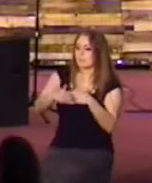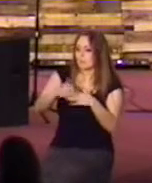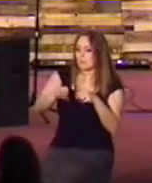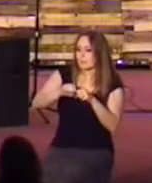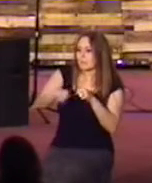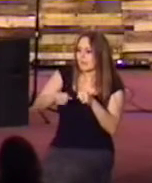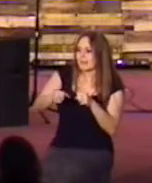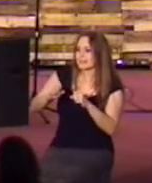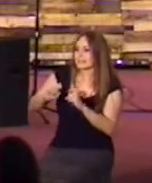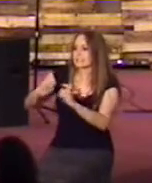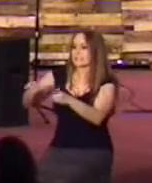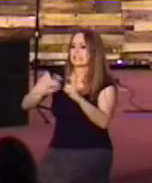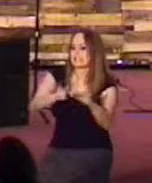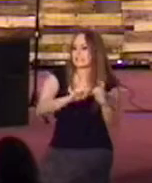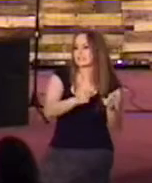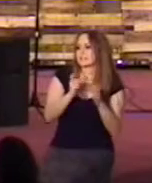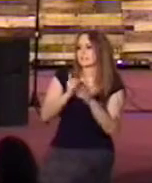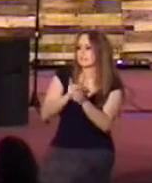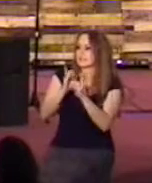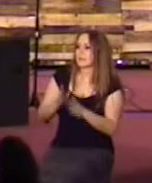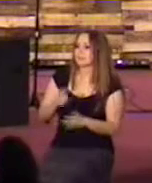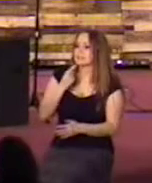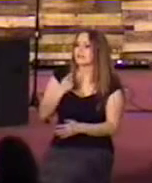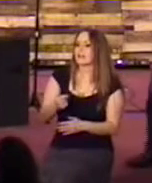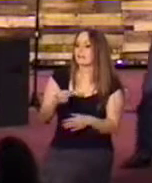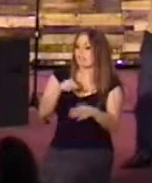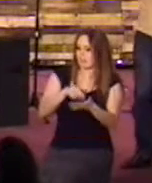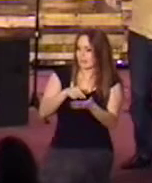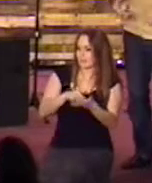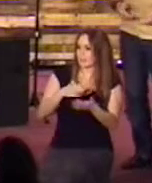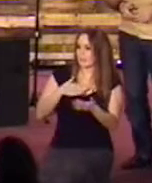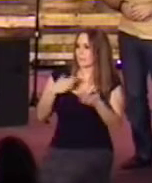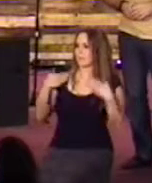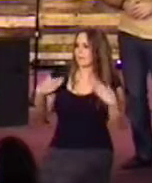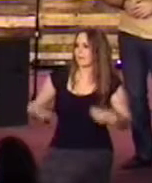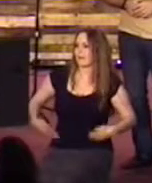it to the disciples, telling them, this is my body broken for you.